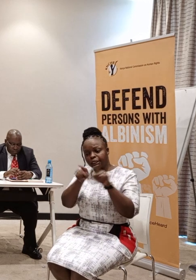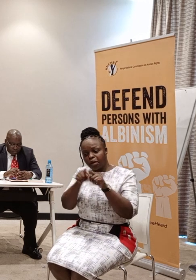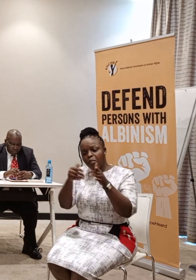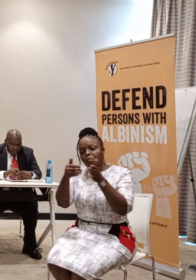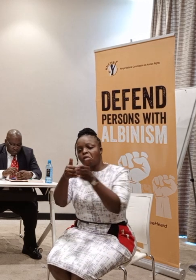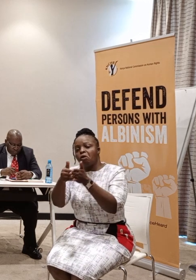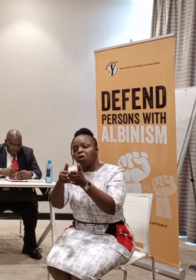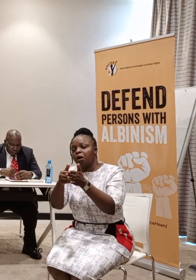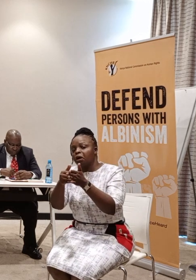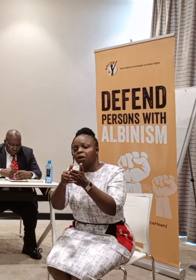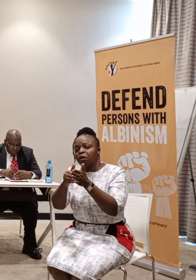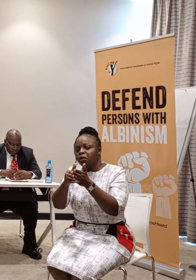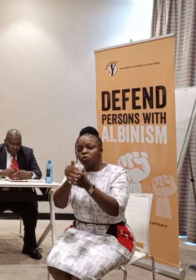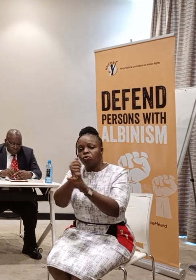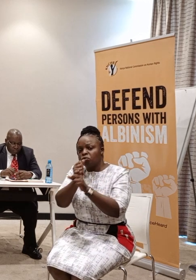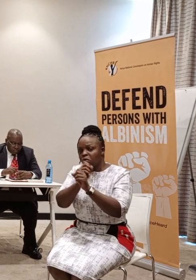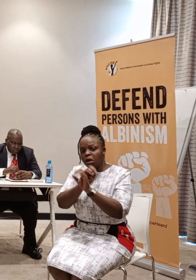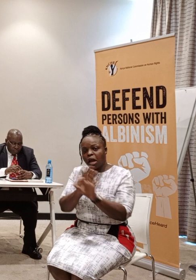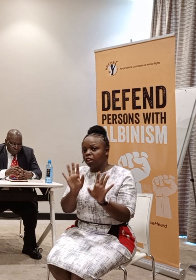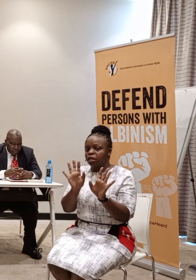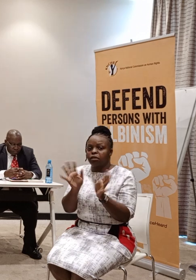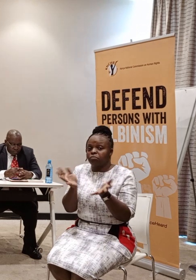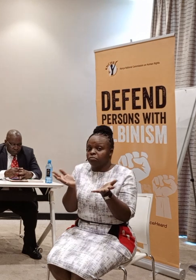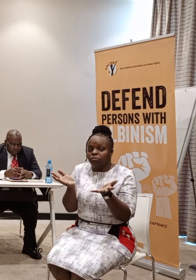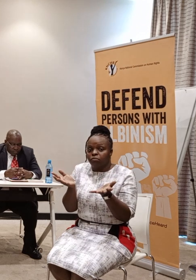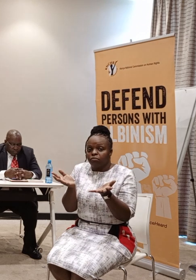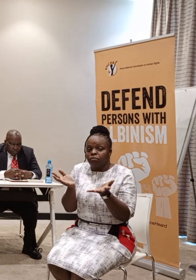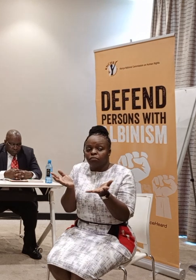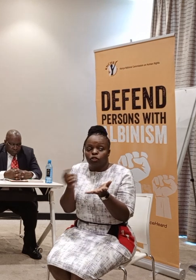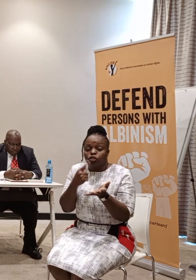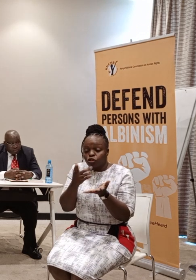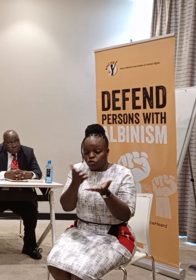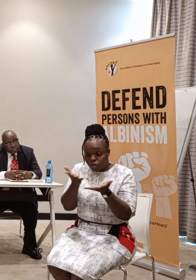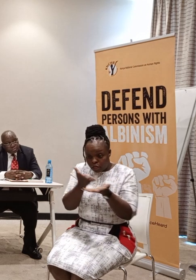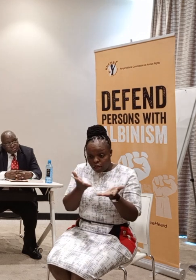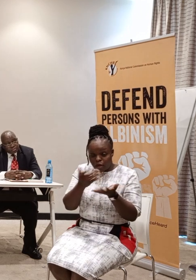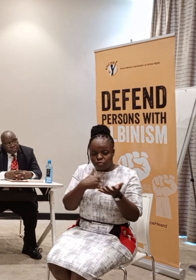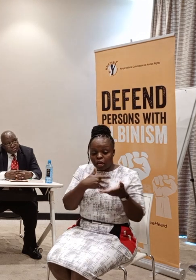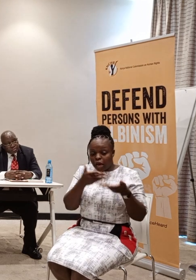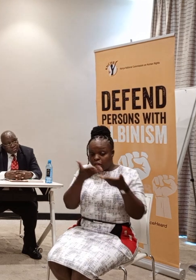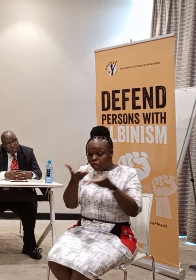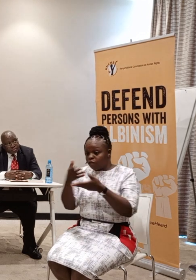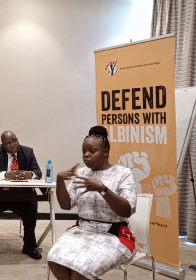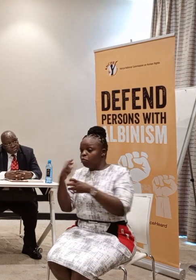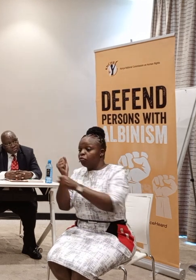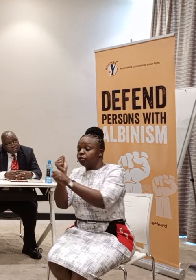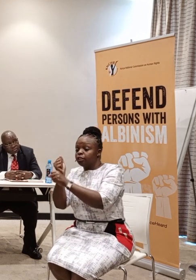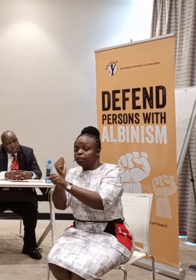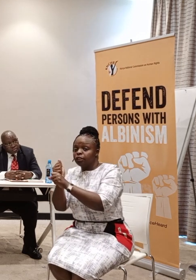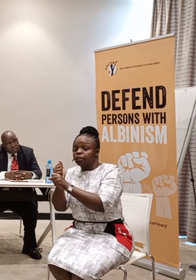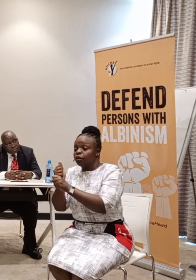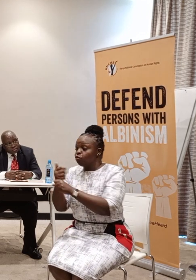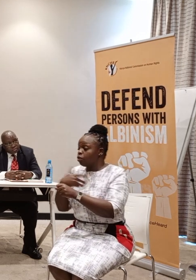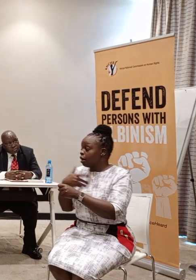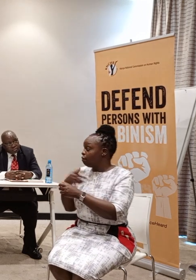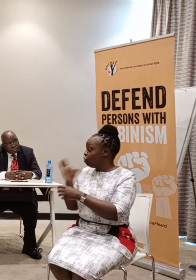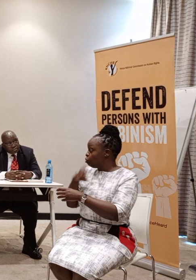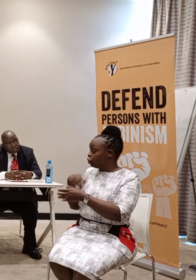anything? So here, I put people to task because we have at least the commissioner